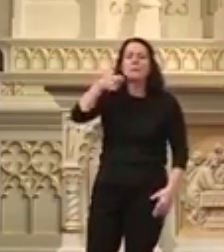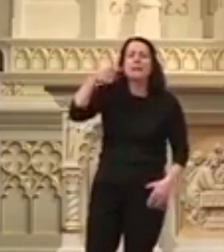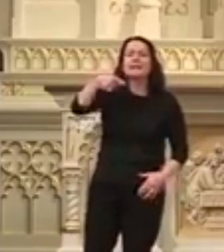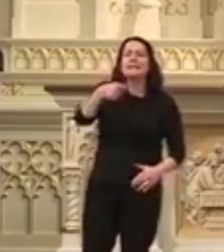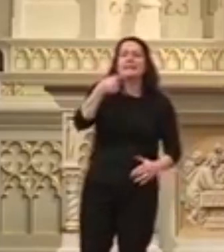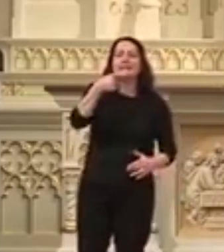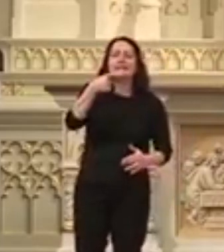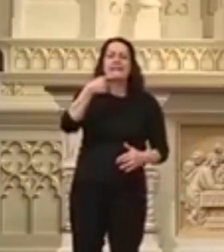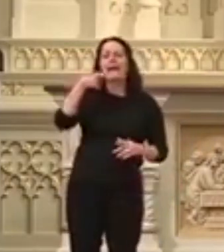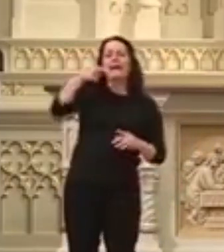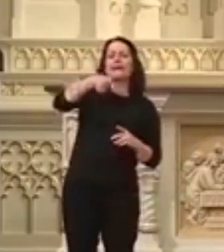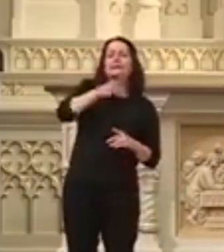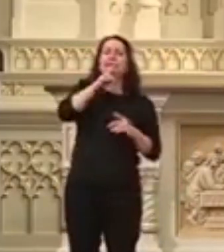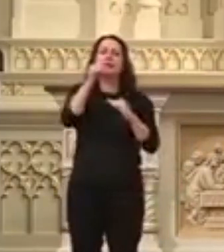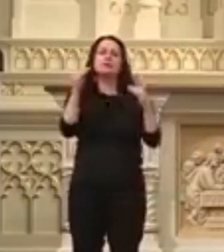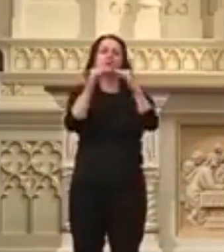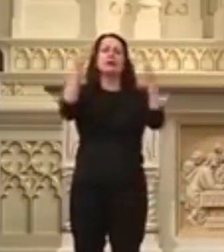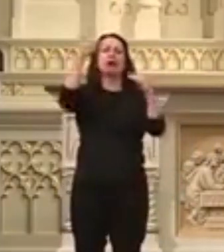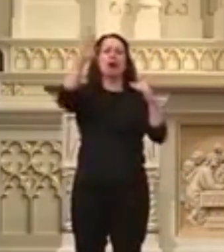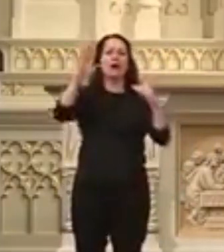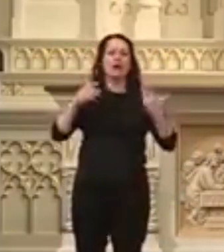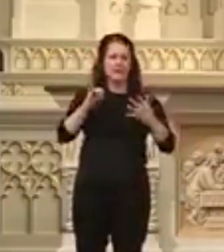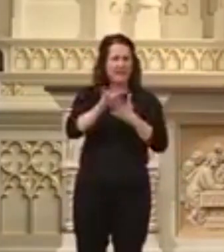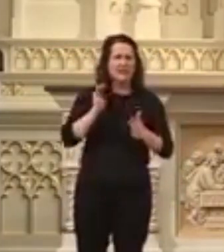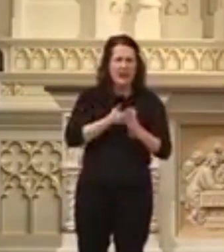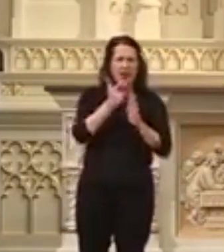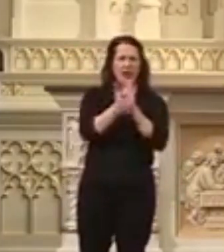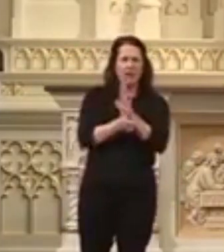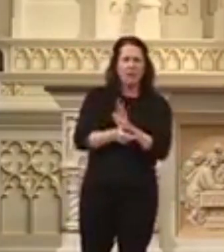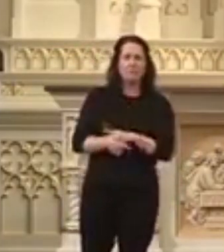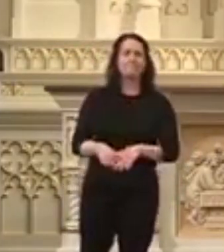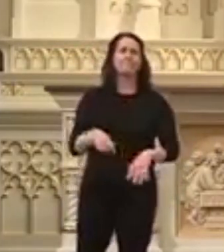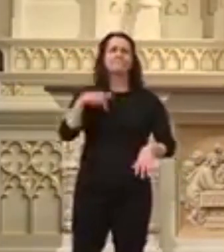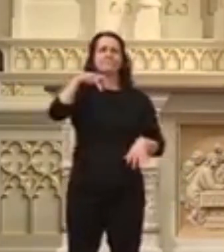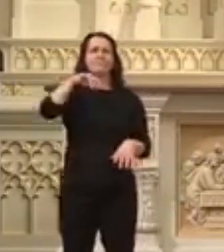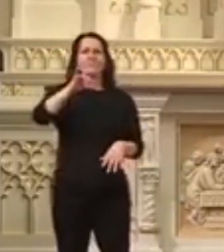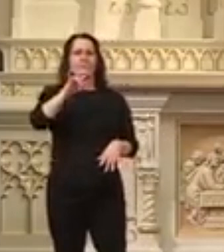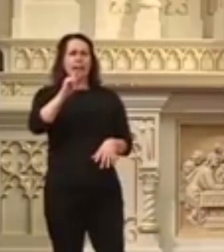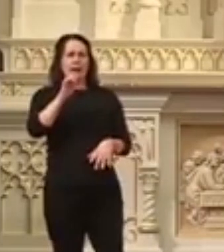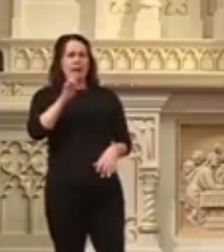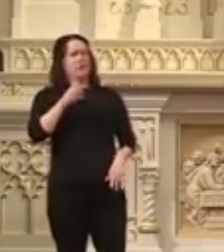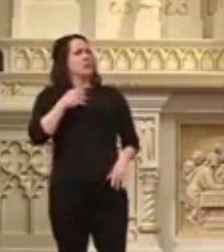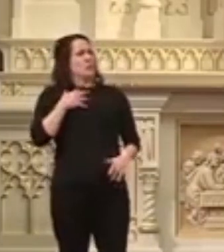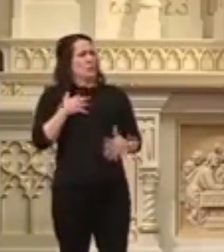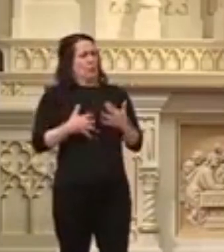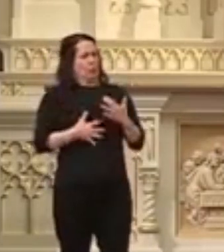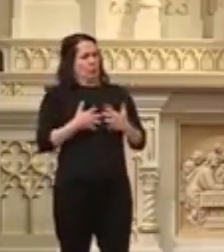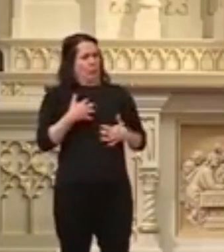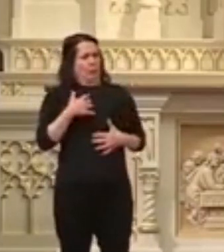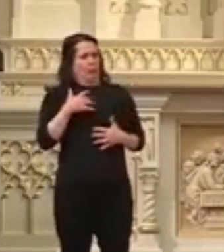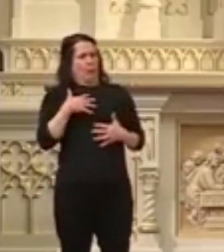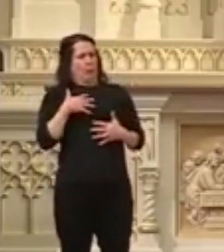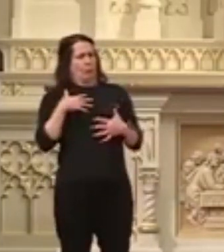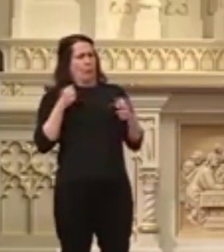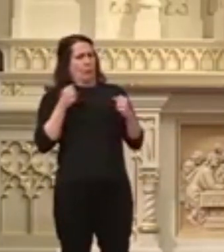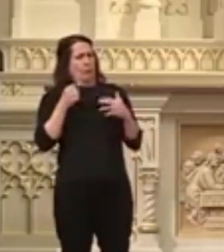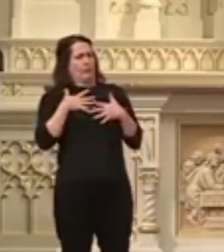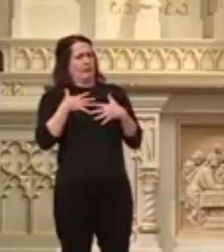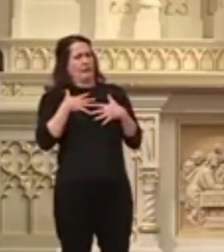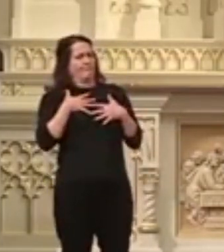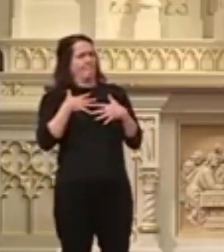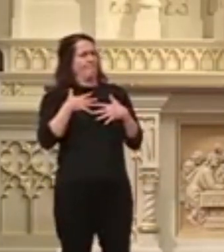the Son of God. Now when Pilate heard this statement, he became even more afraid, and went back to